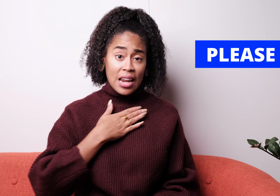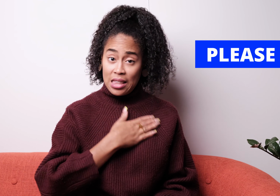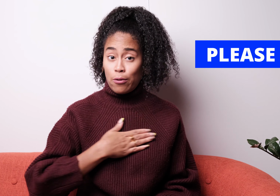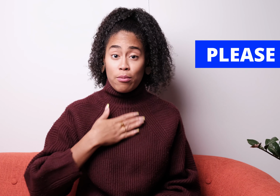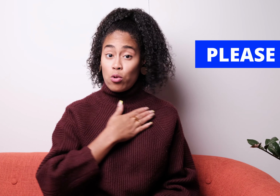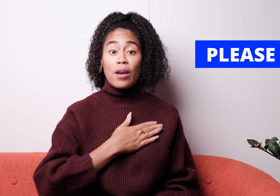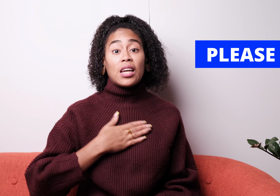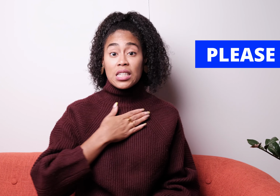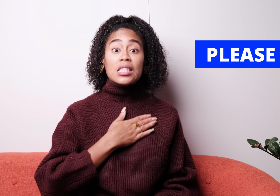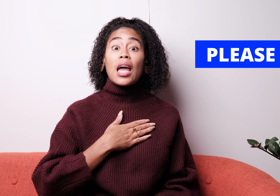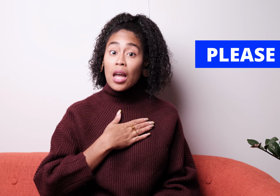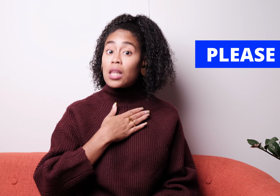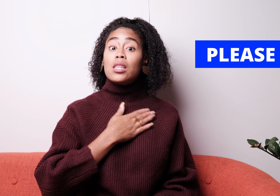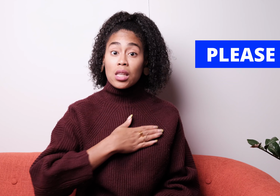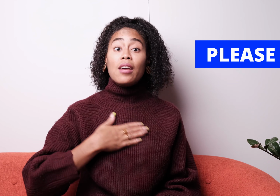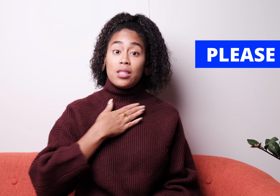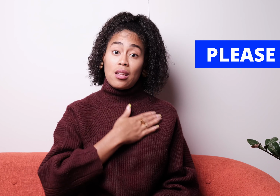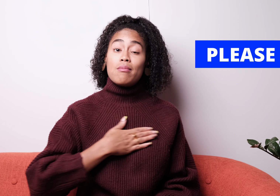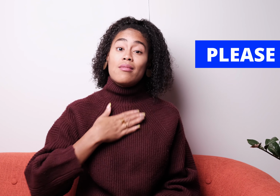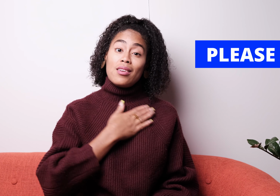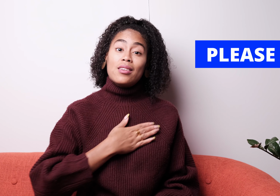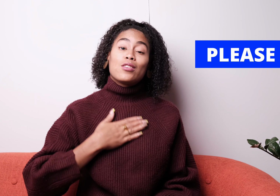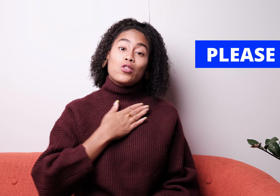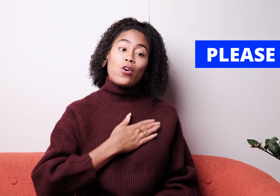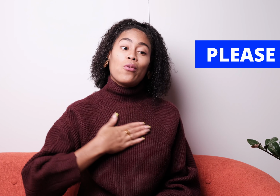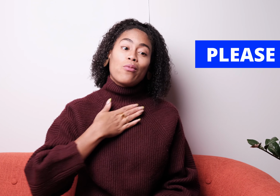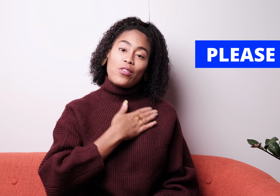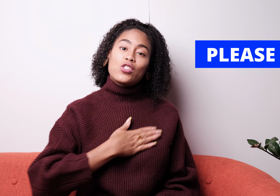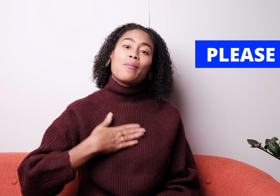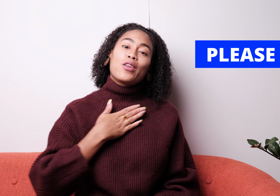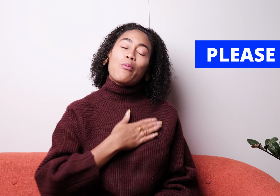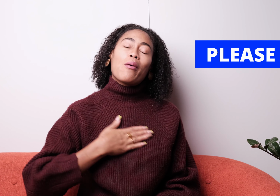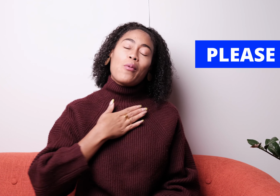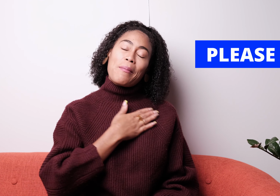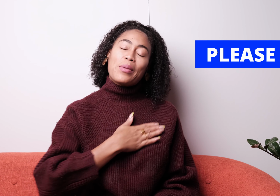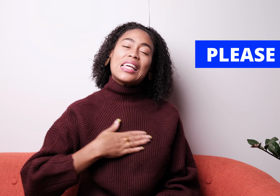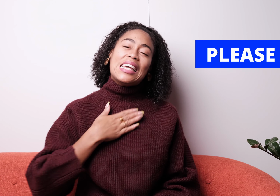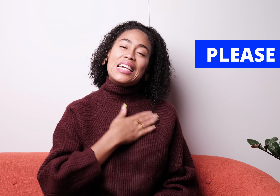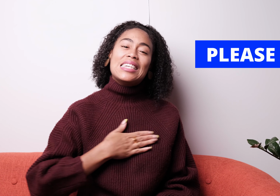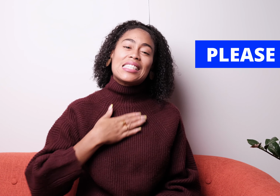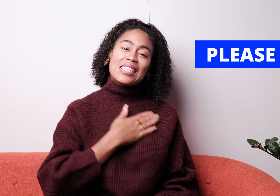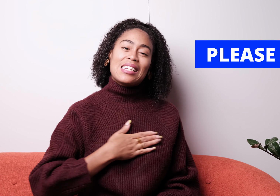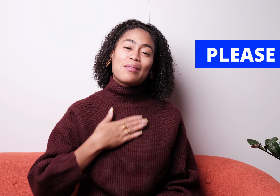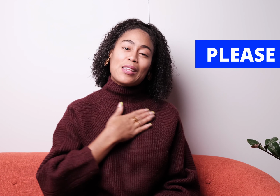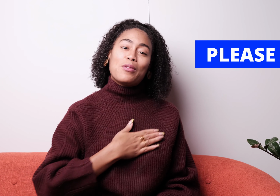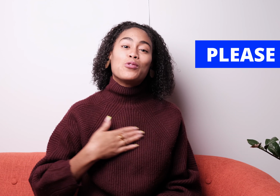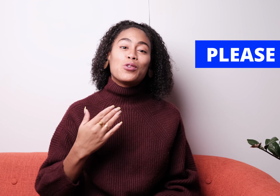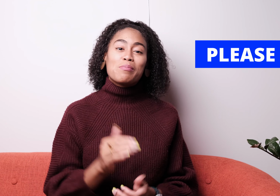anything from you if they just say to give it to them. So this is going to be an important one. Please. Make them use those